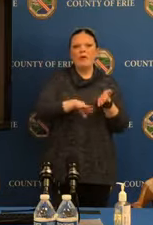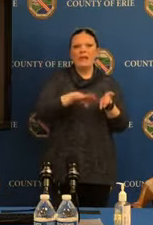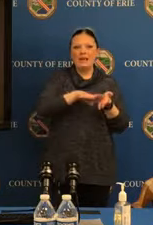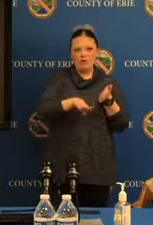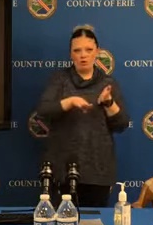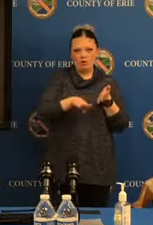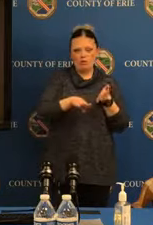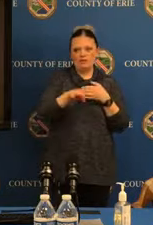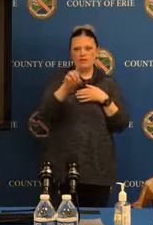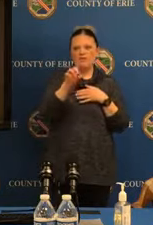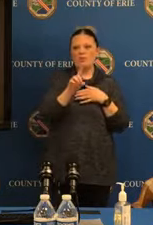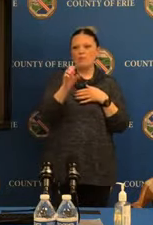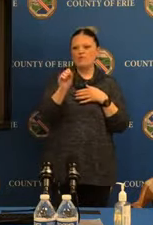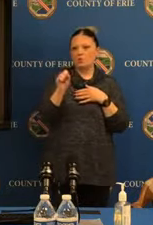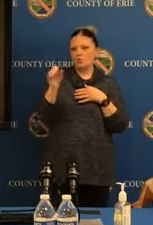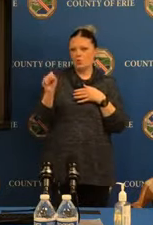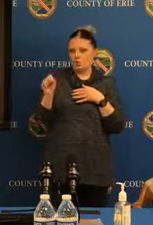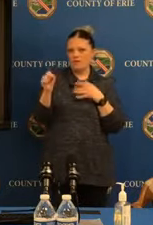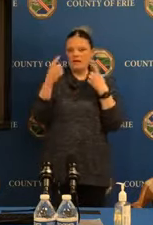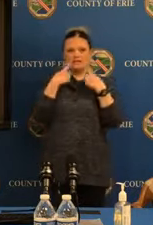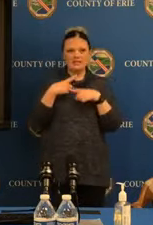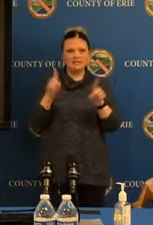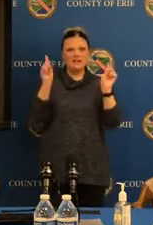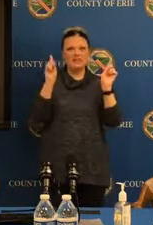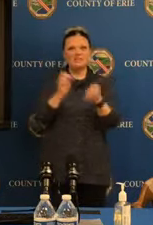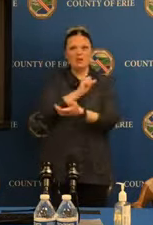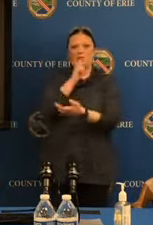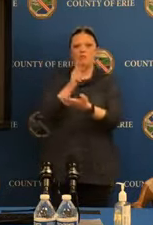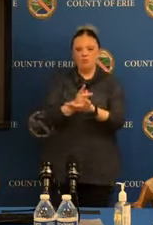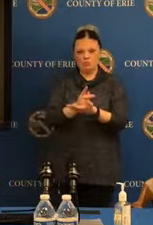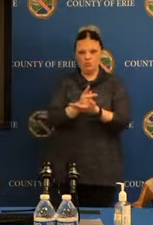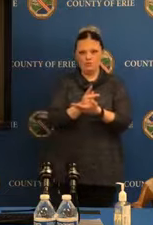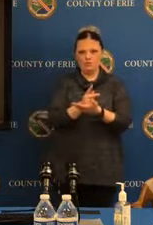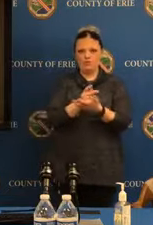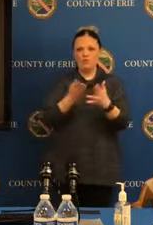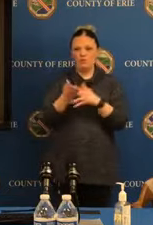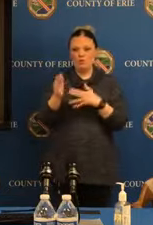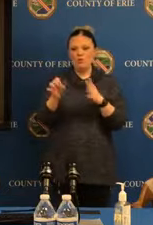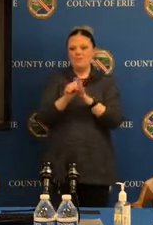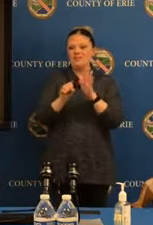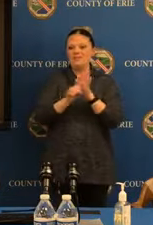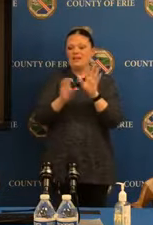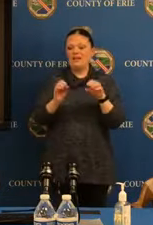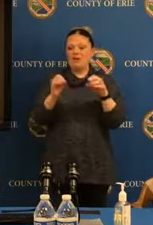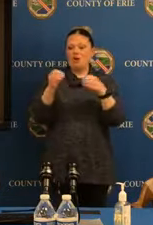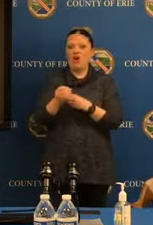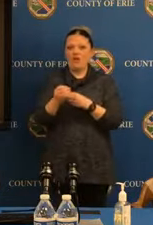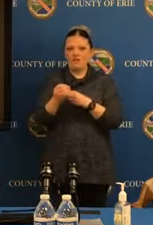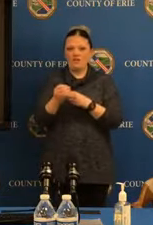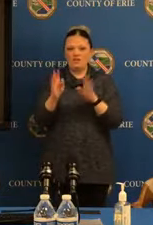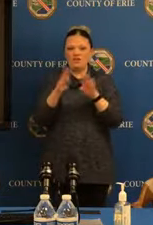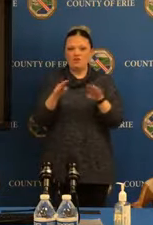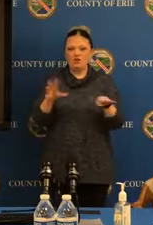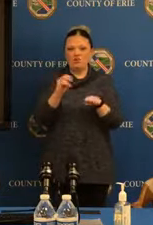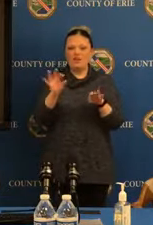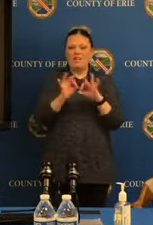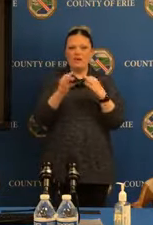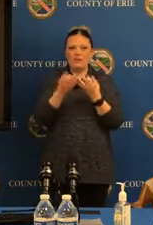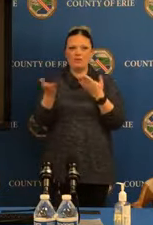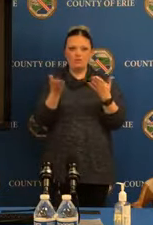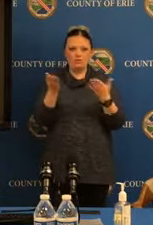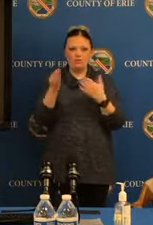County Department of Social Services has successfully gotten approved by the State Office of Children and Family